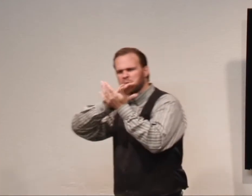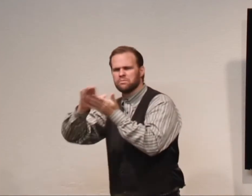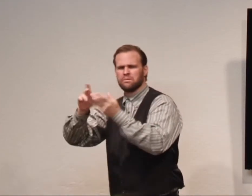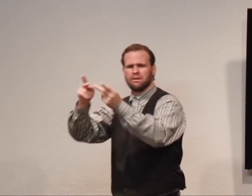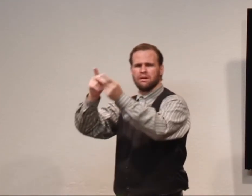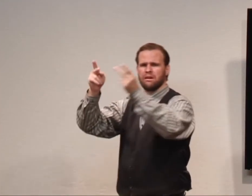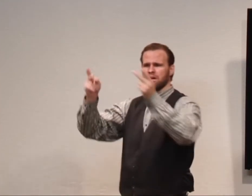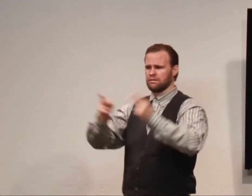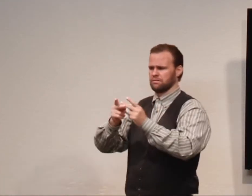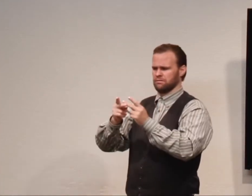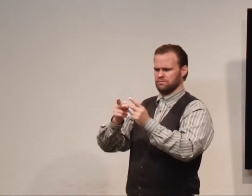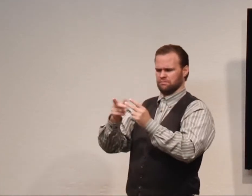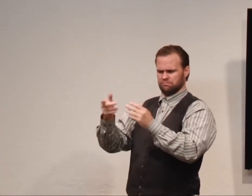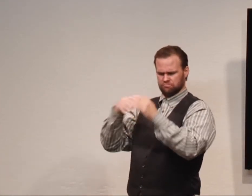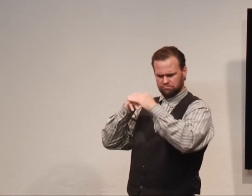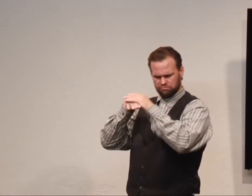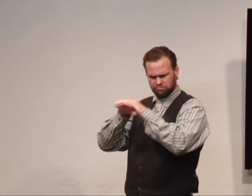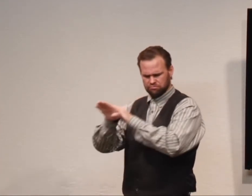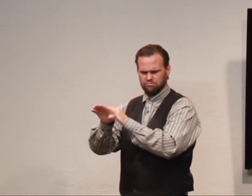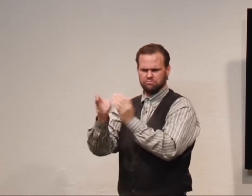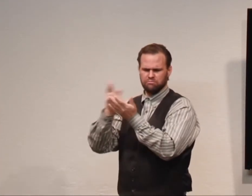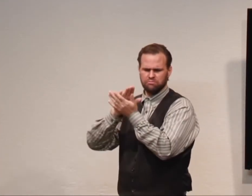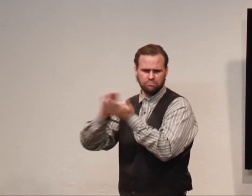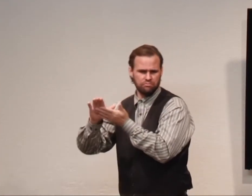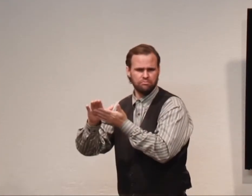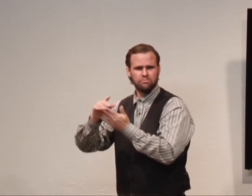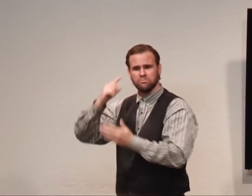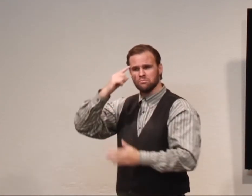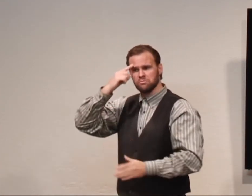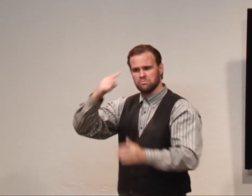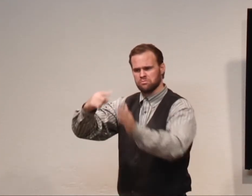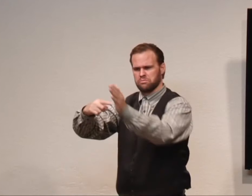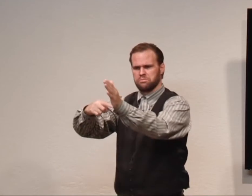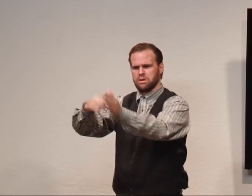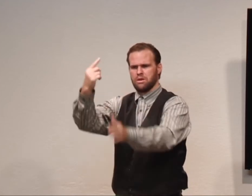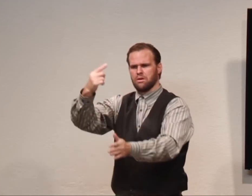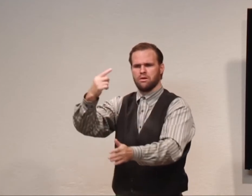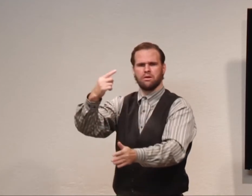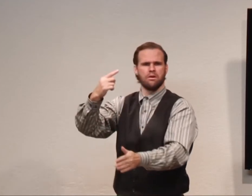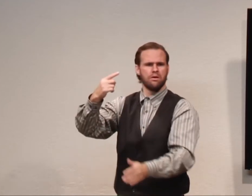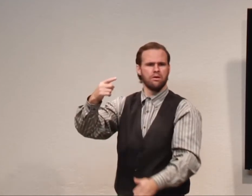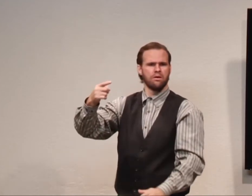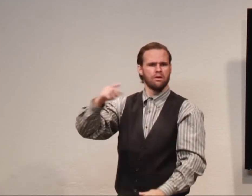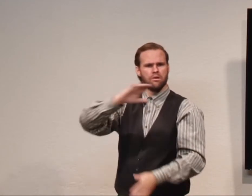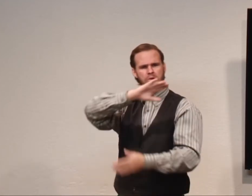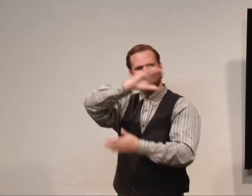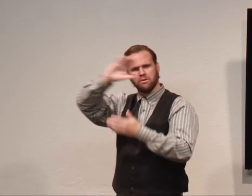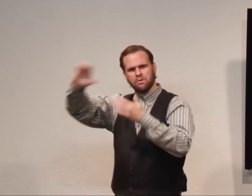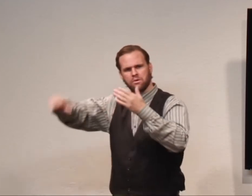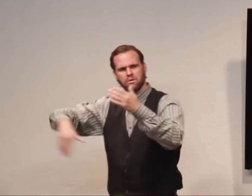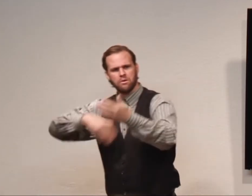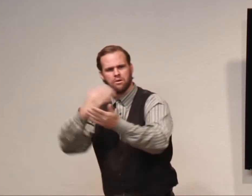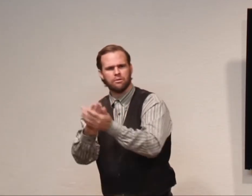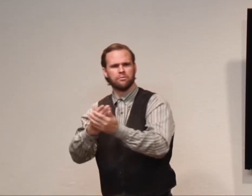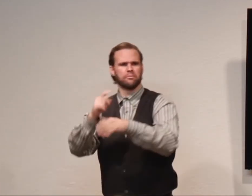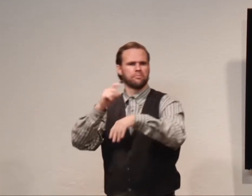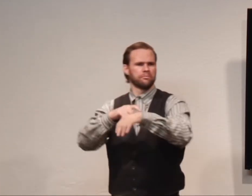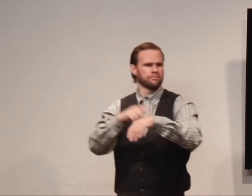most holy place once for all time and has secured redemption